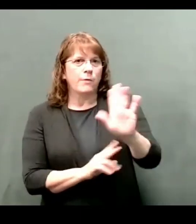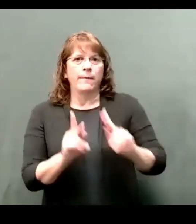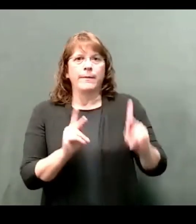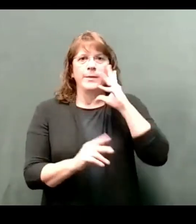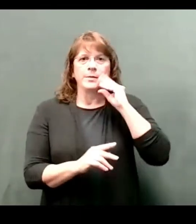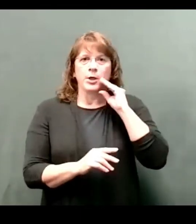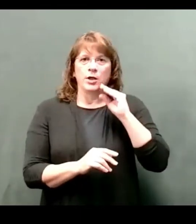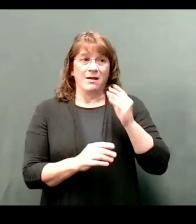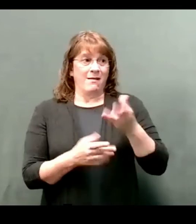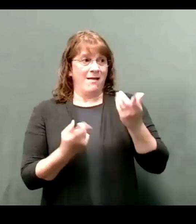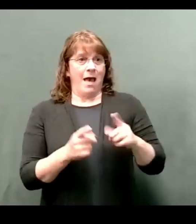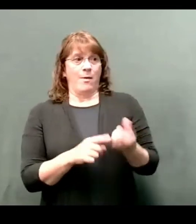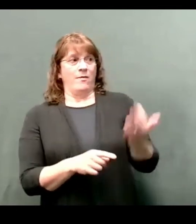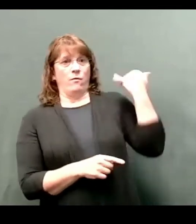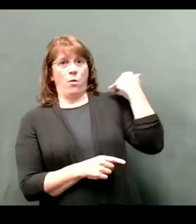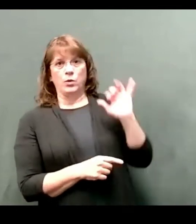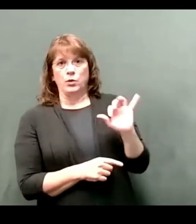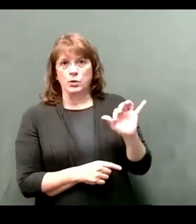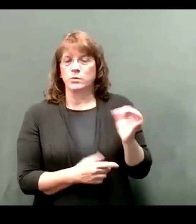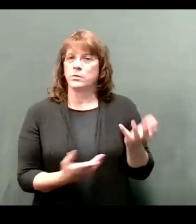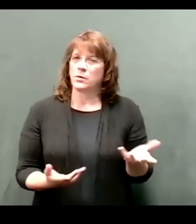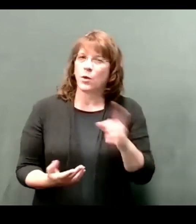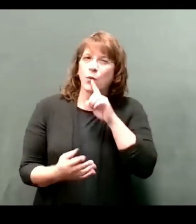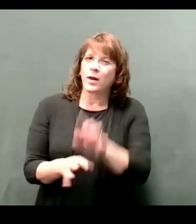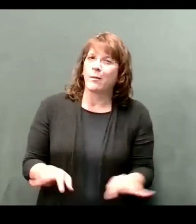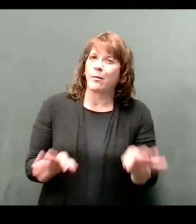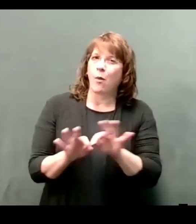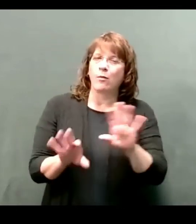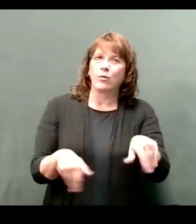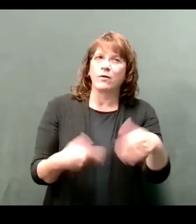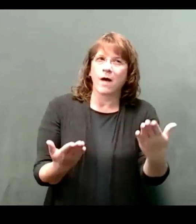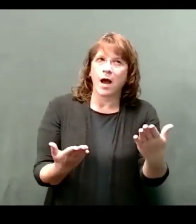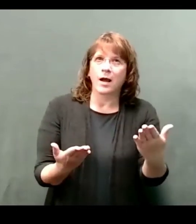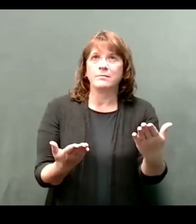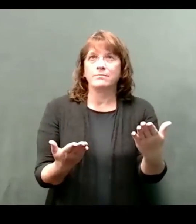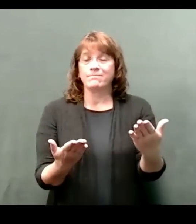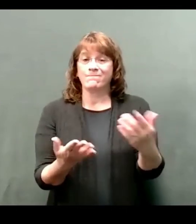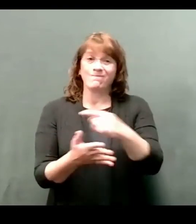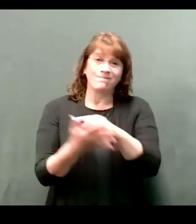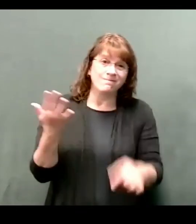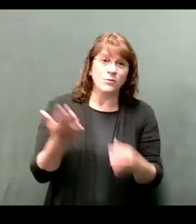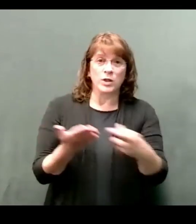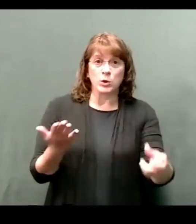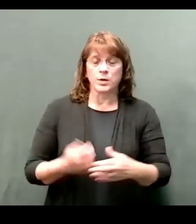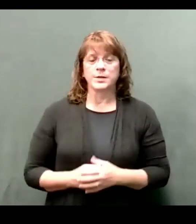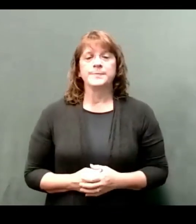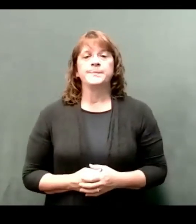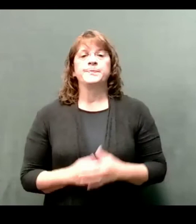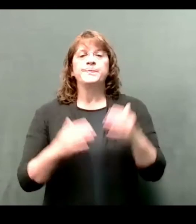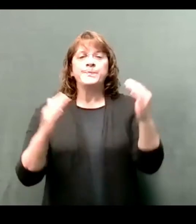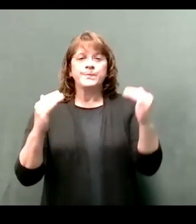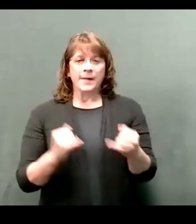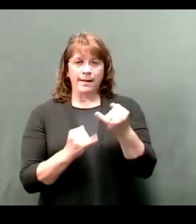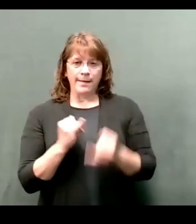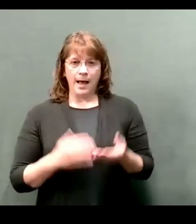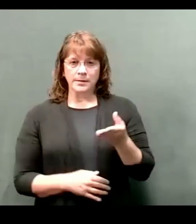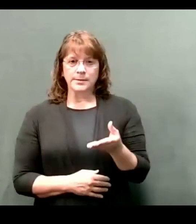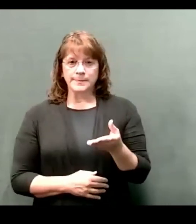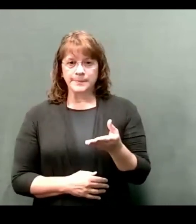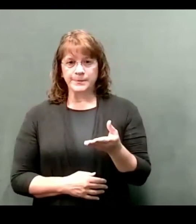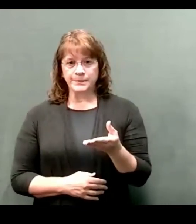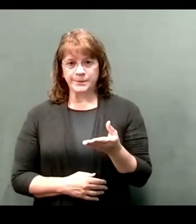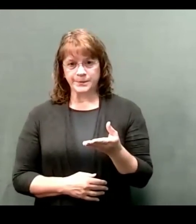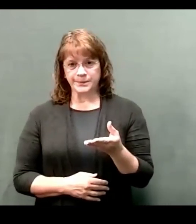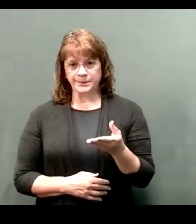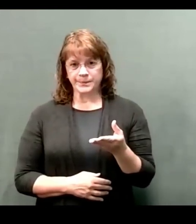before us as well. So this felt really important to us that we're providing these resources. And then lastly, here we have a